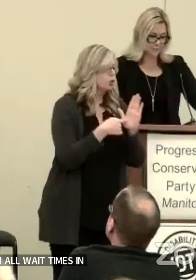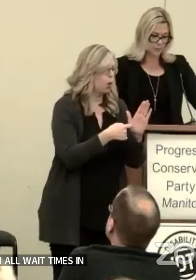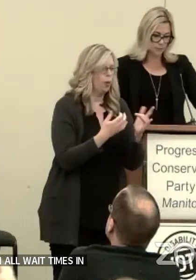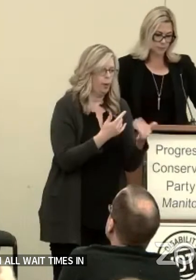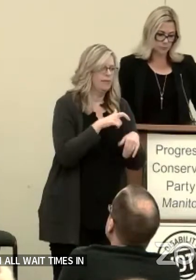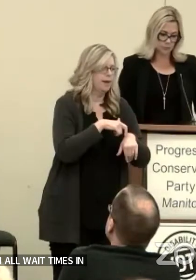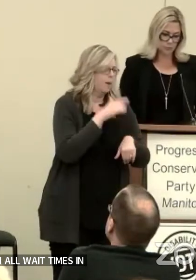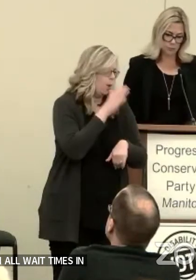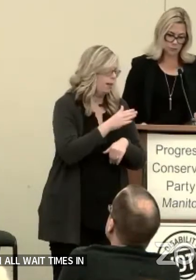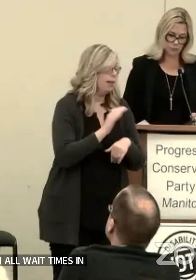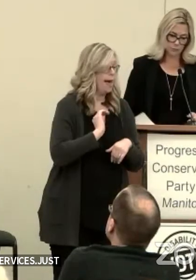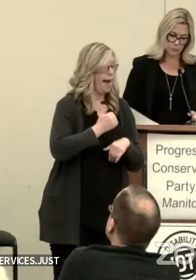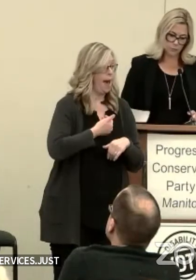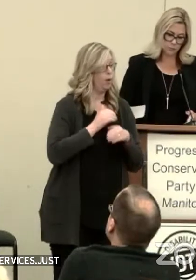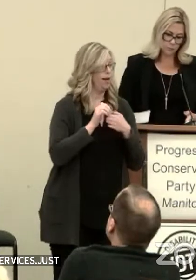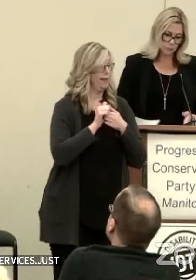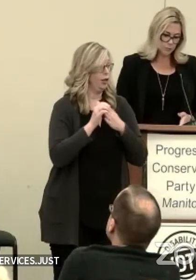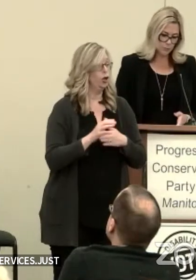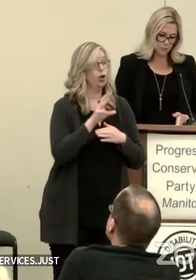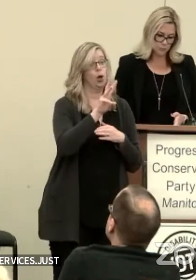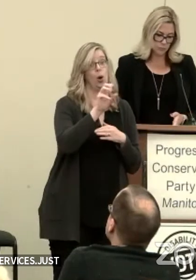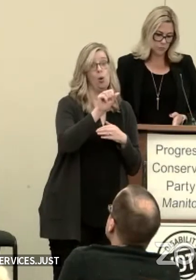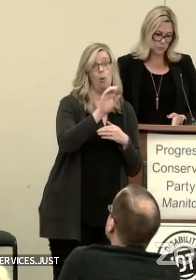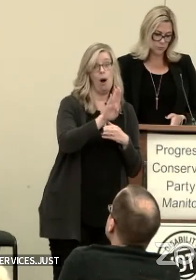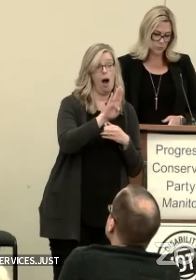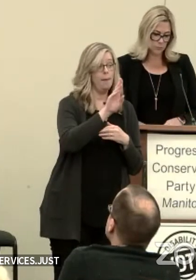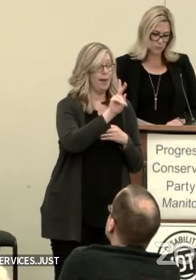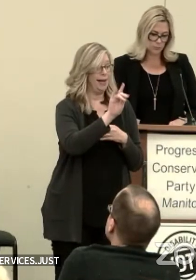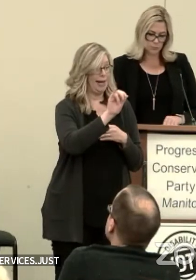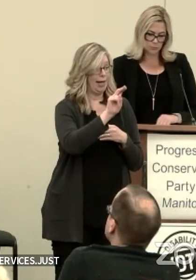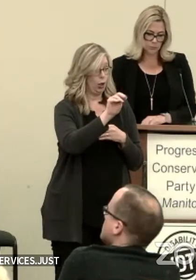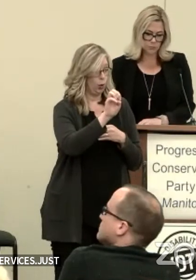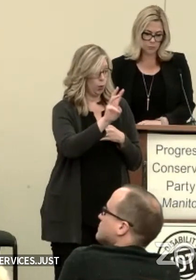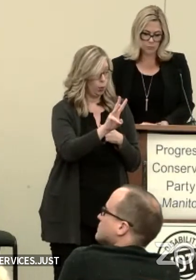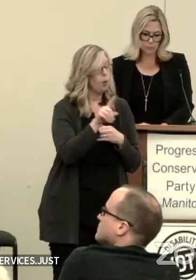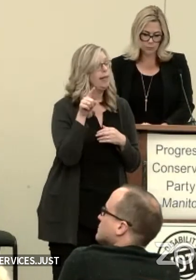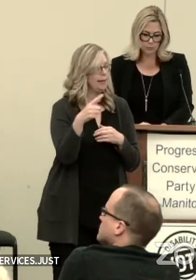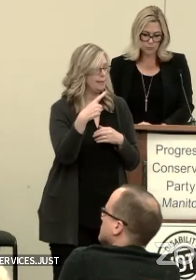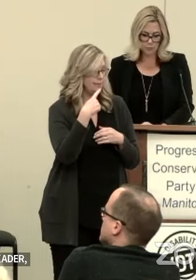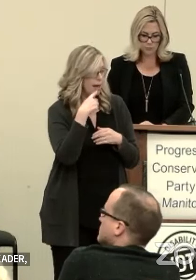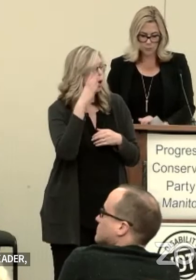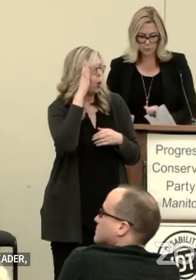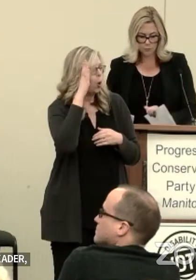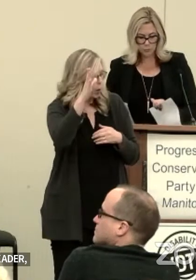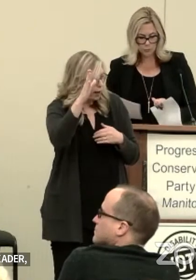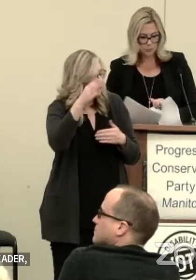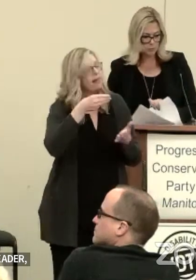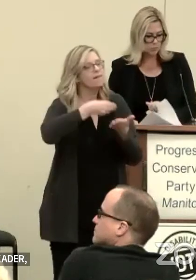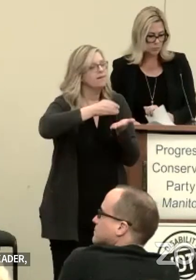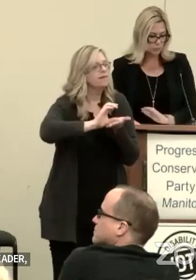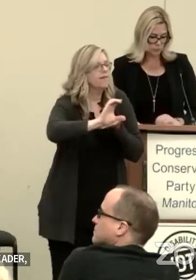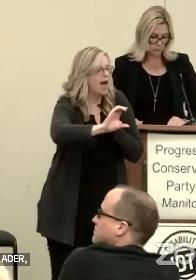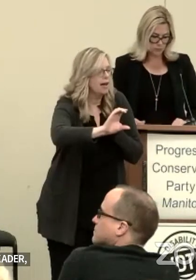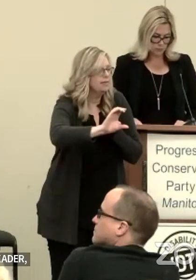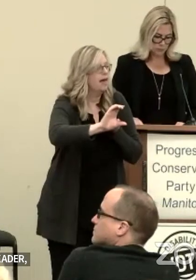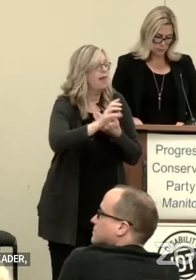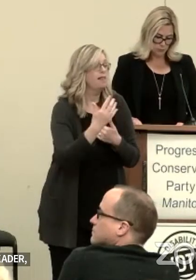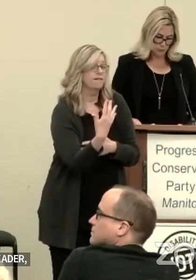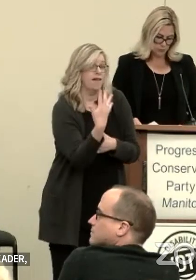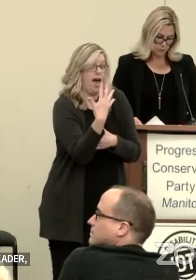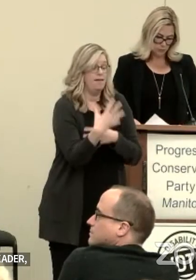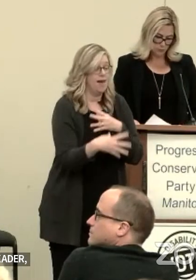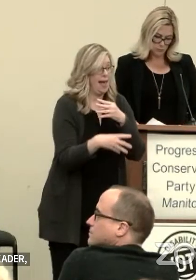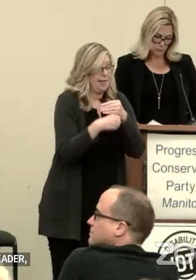recently, our leader, Wab Kinew, announced that we would commit and fund the 5